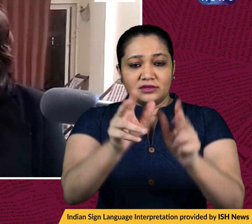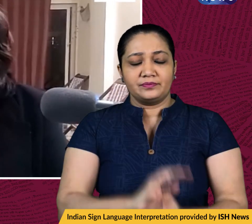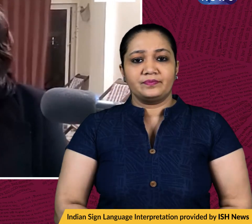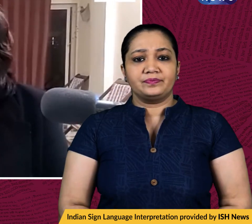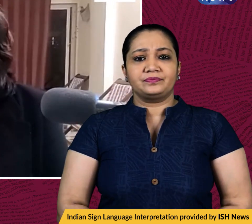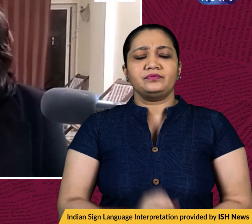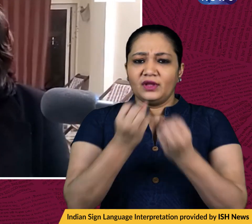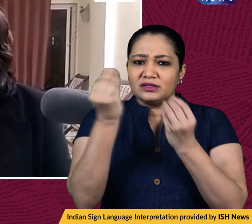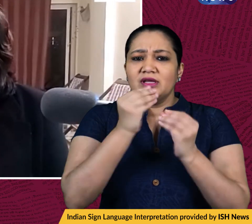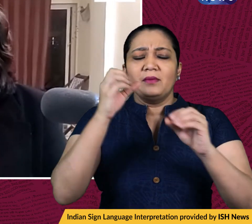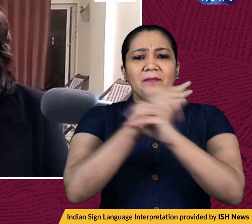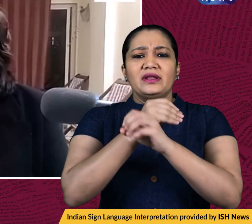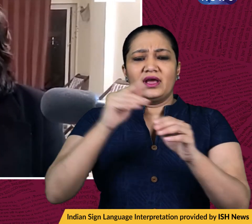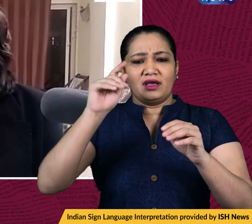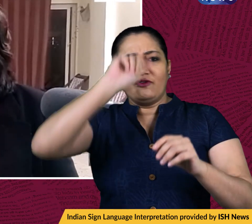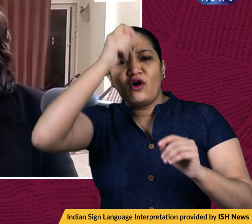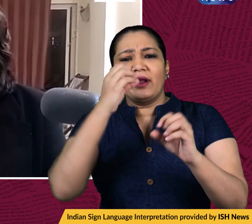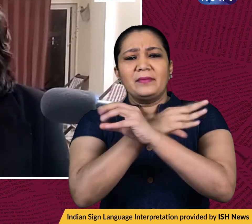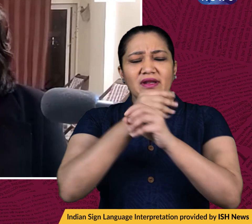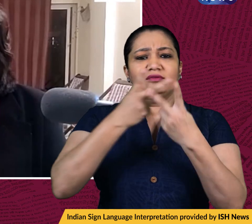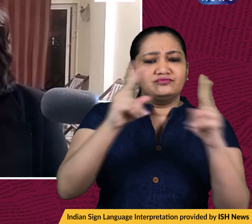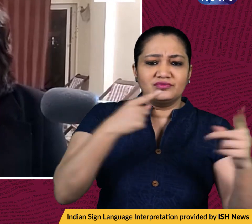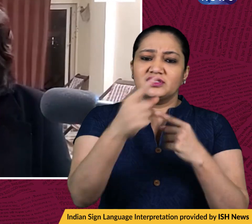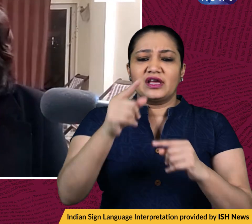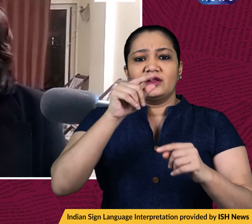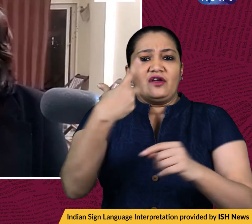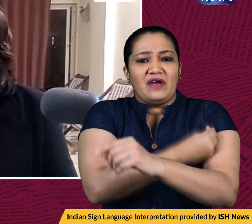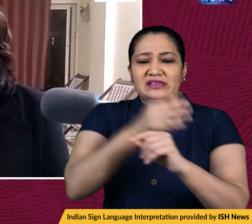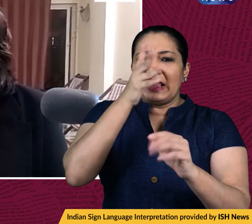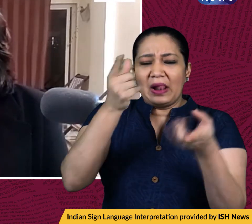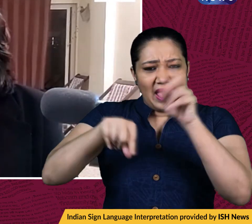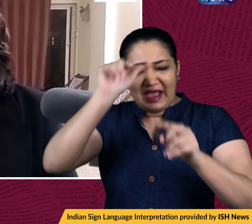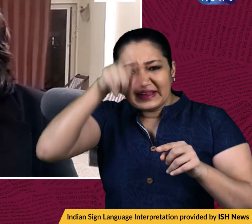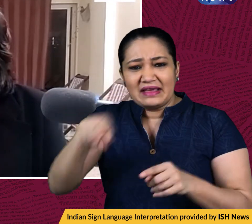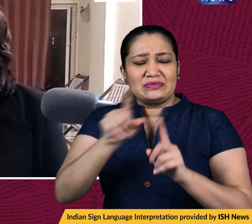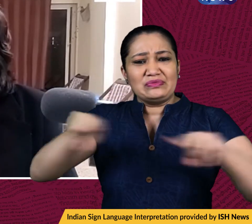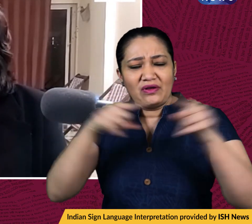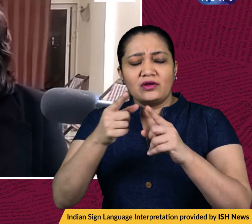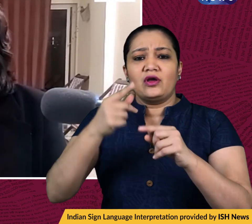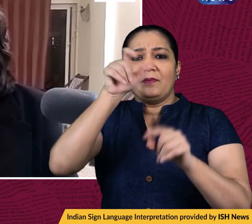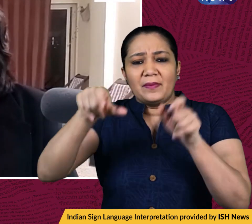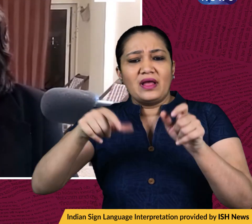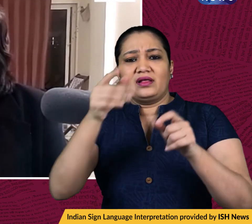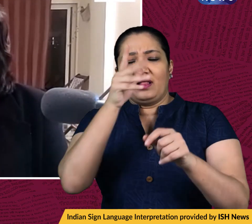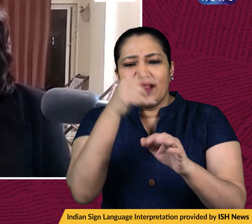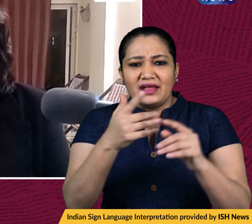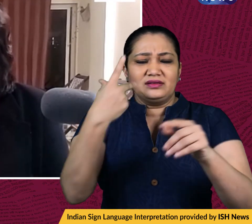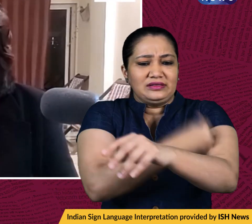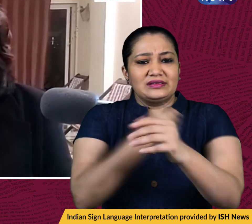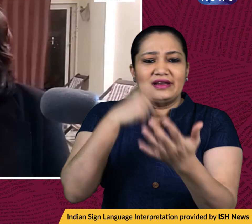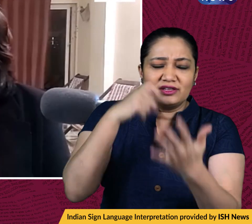I quote, there have been some media reports in international media alleging a vaccination fraud and further claiming that people are being